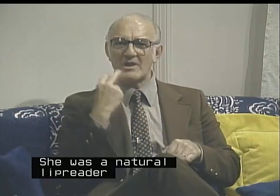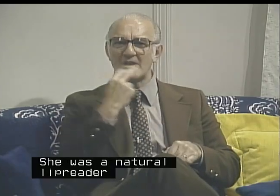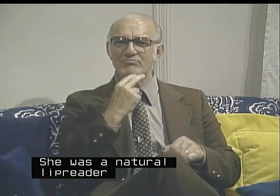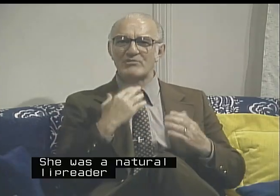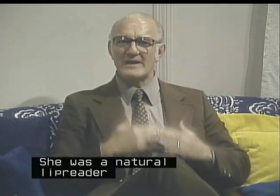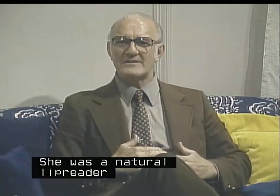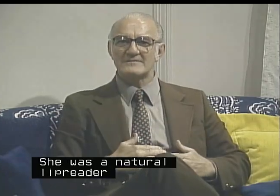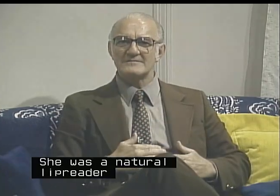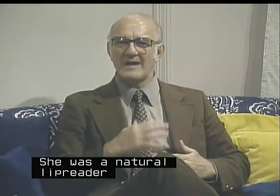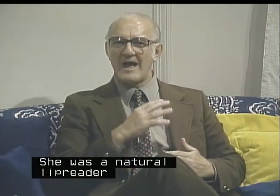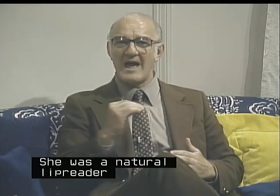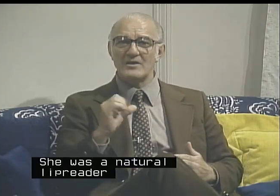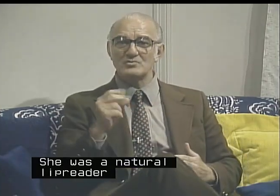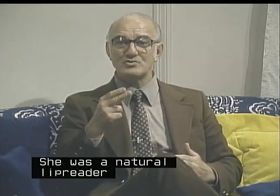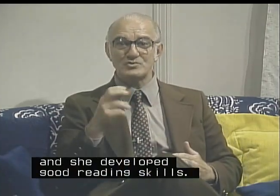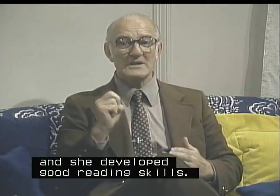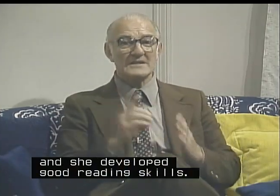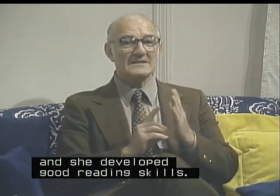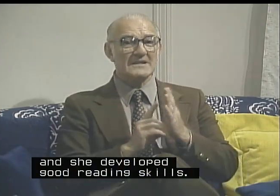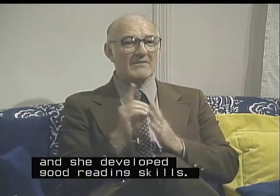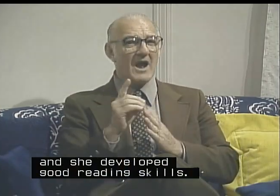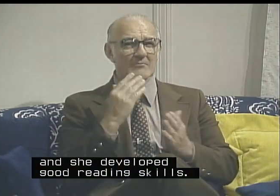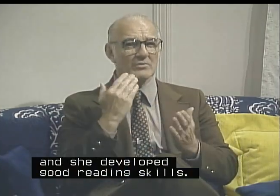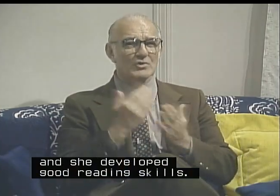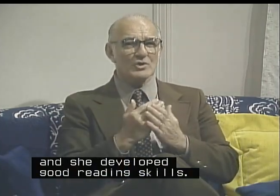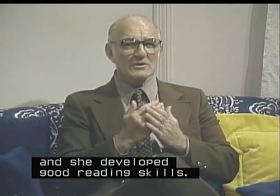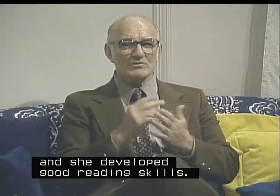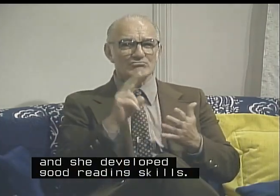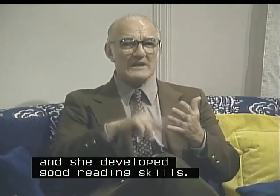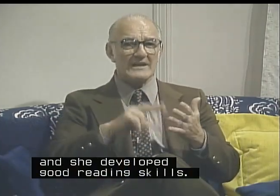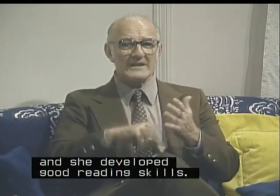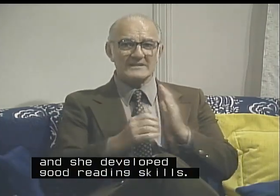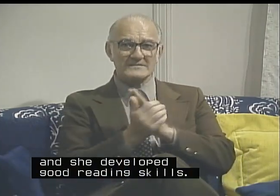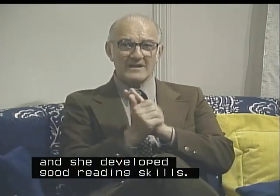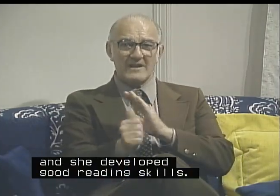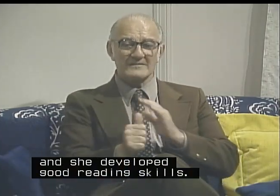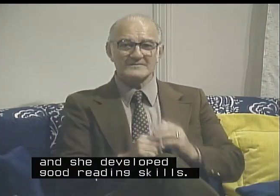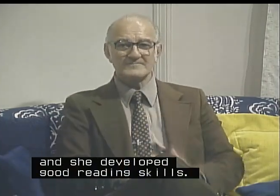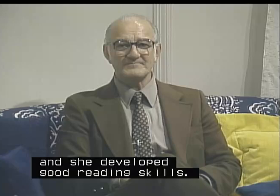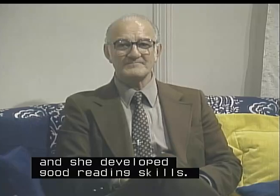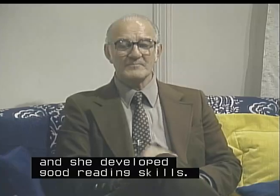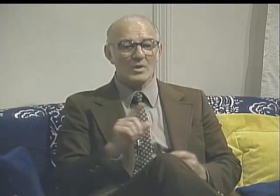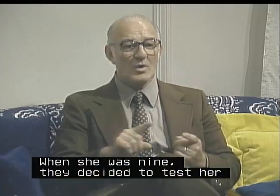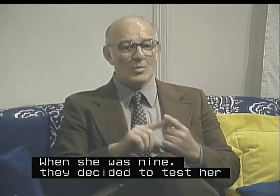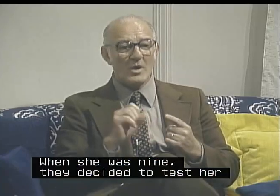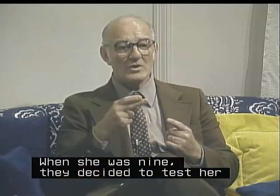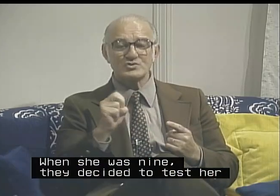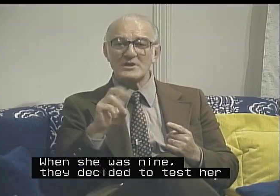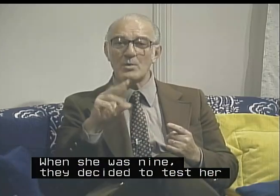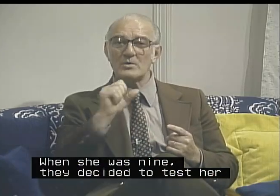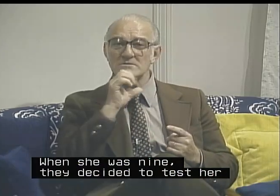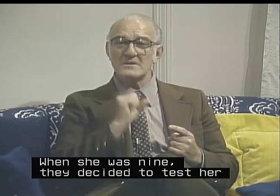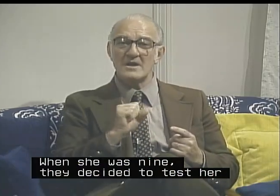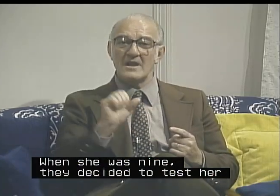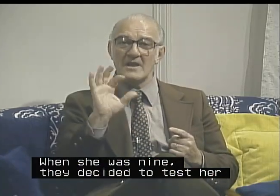lip reader and she developed reading skills. When she was